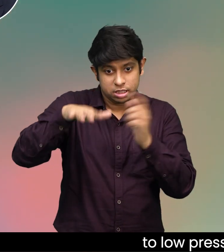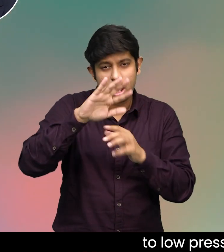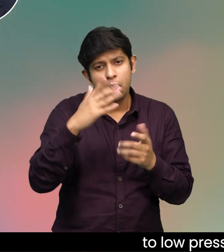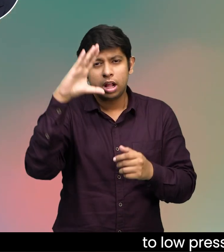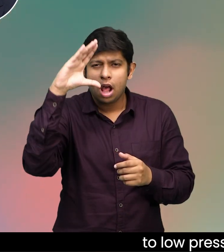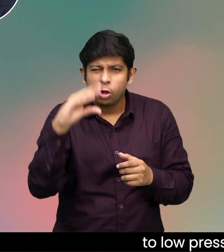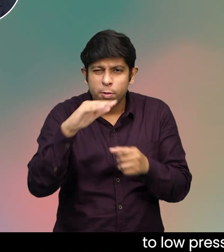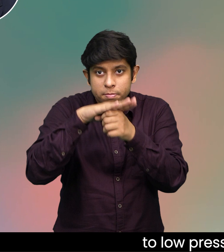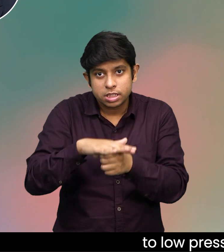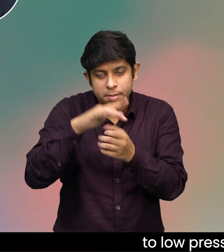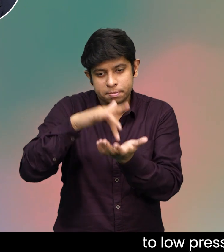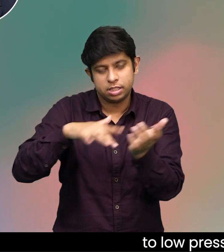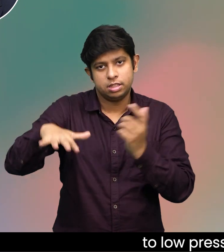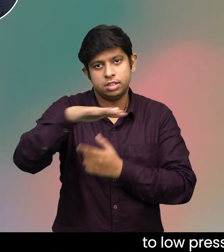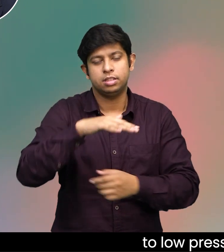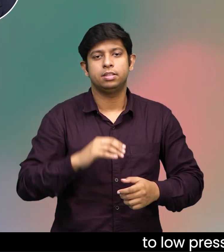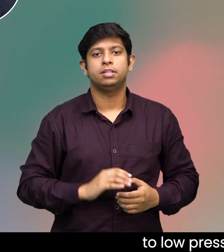to low pressure areas.